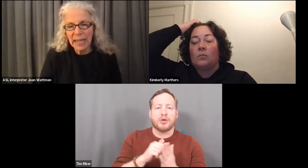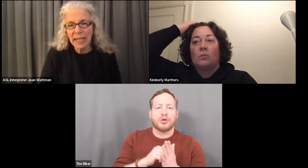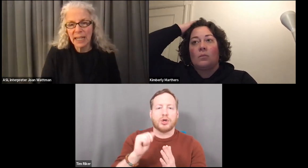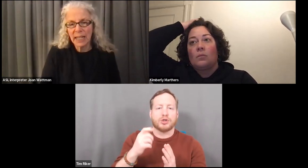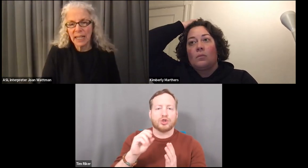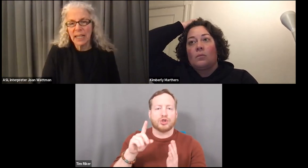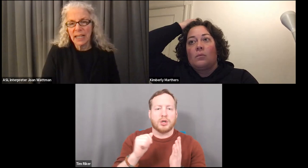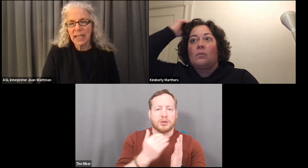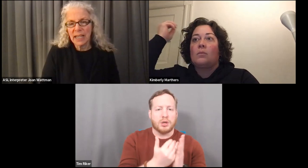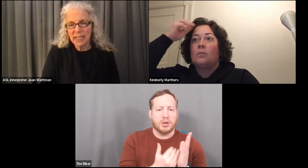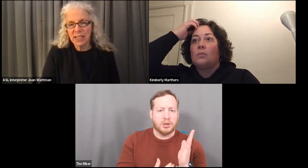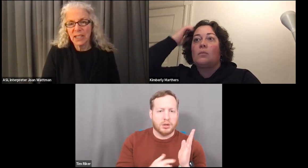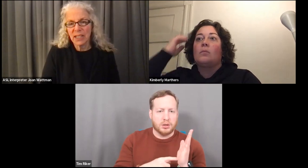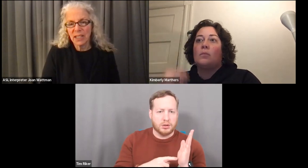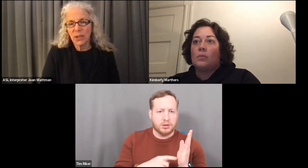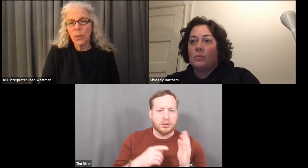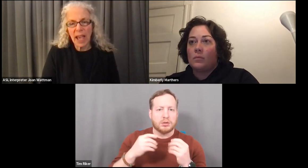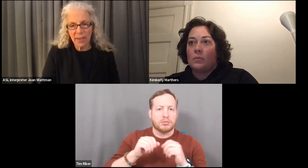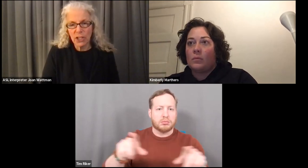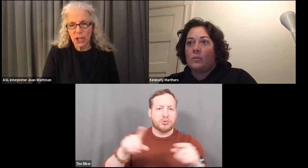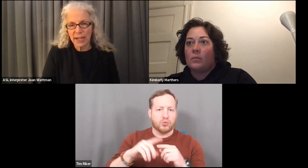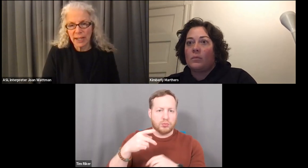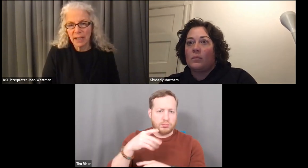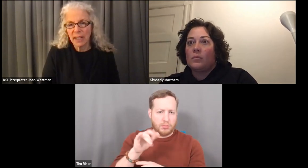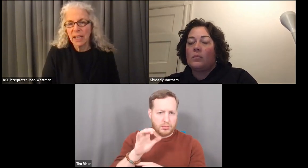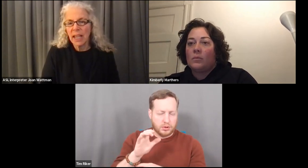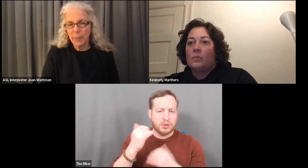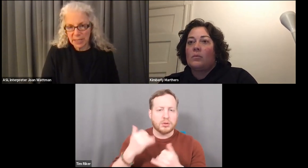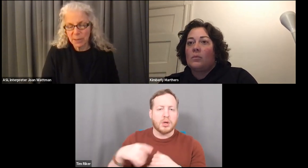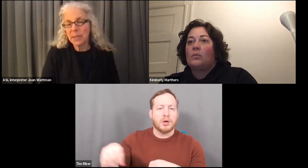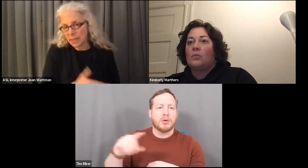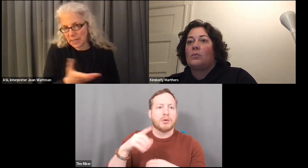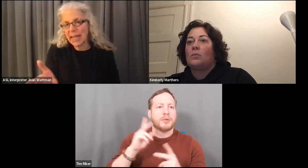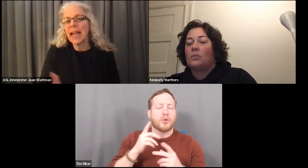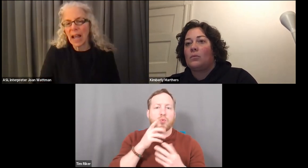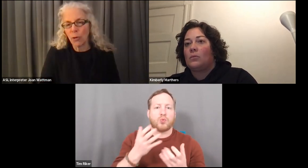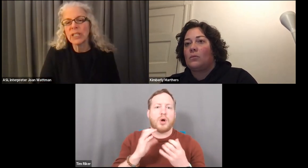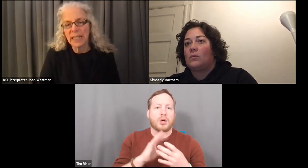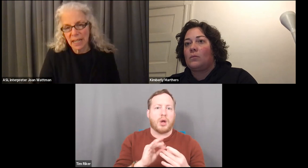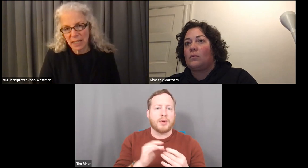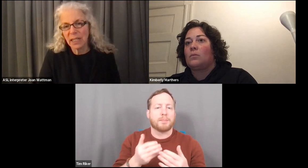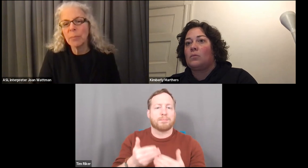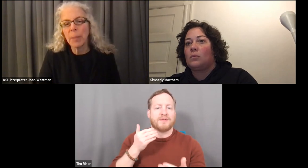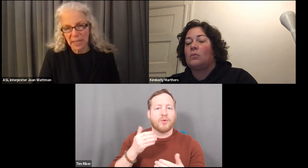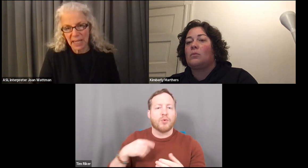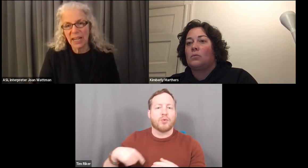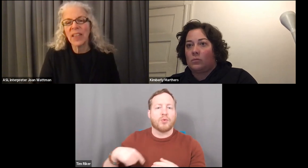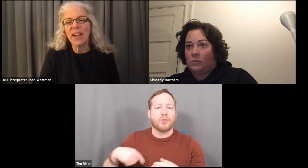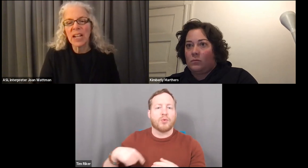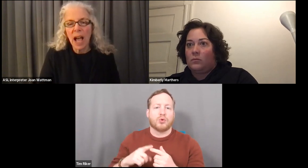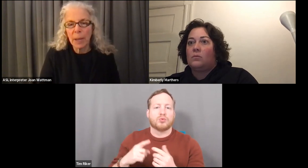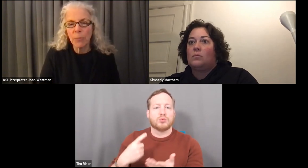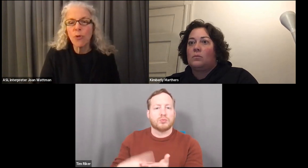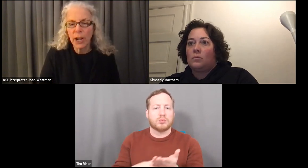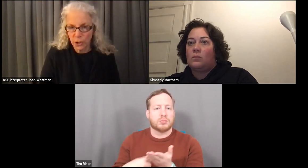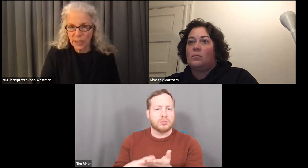the beginning is we have an agenda and we send that out to the public. And if they